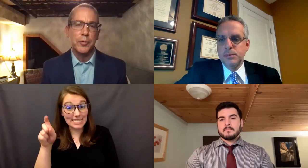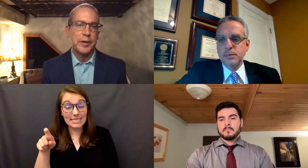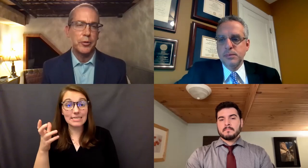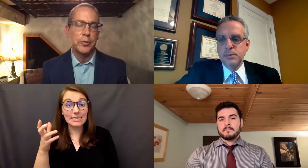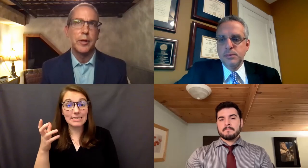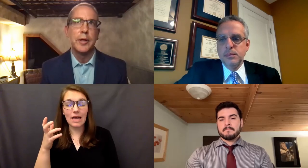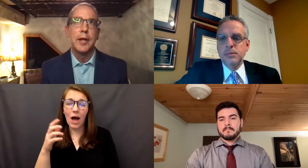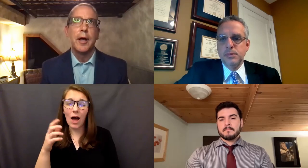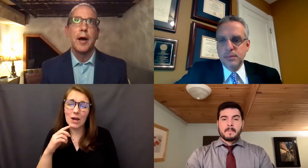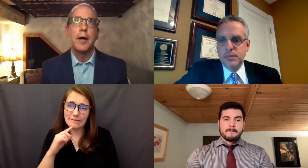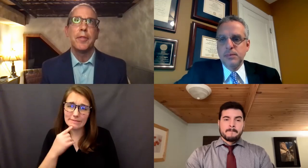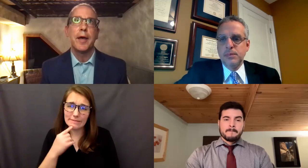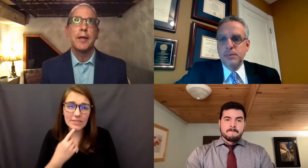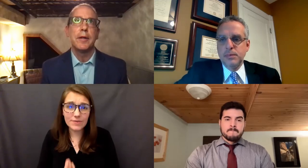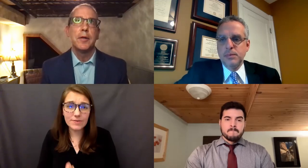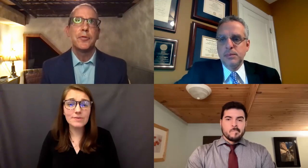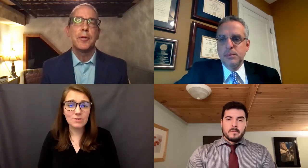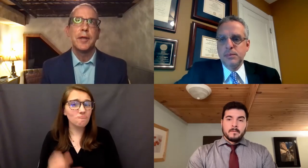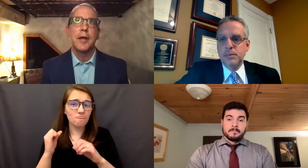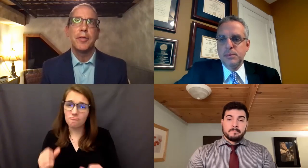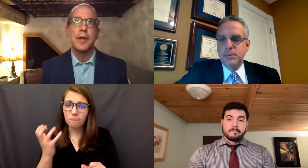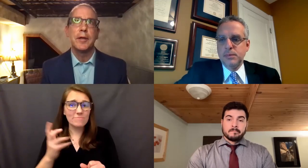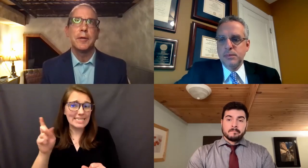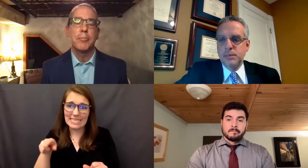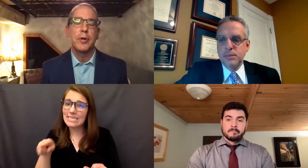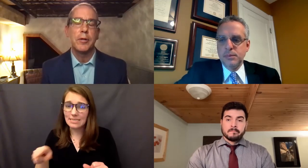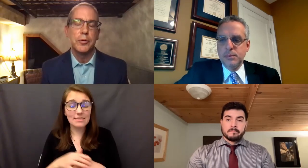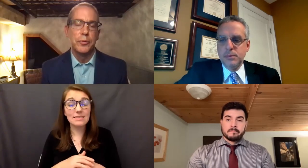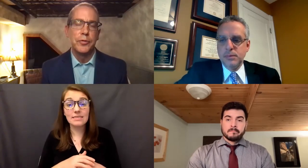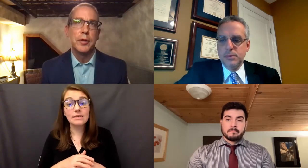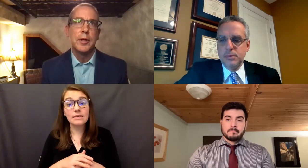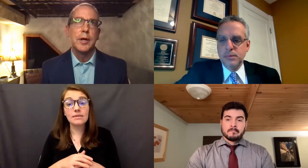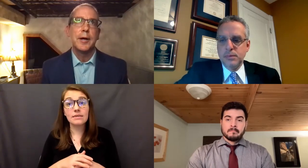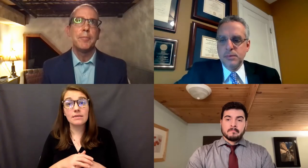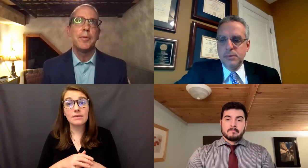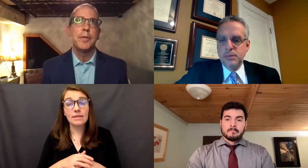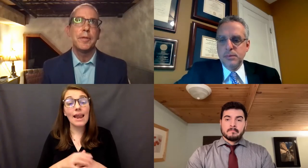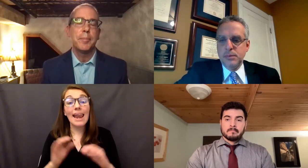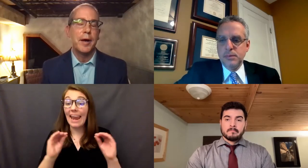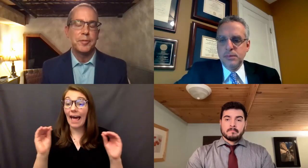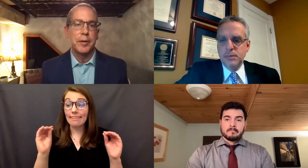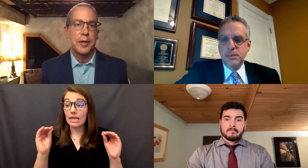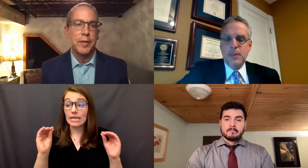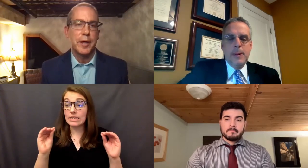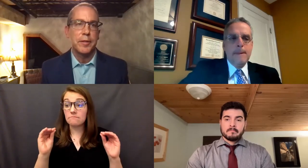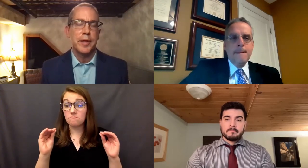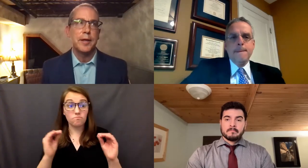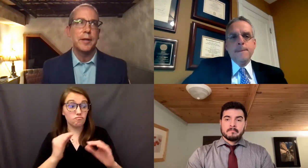are so acute that certainly nothing precludes the